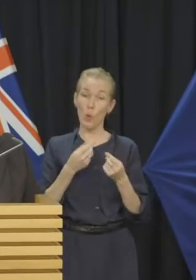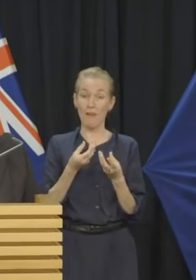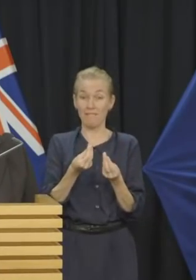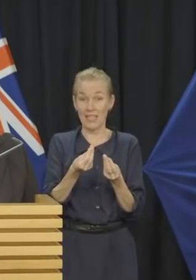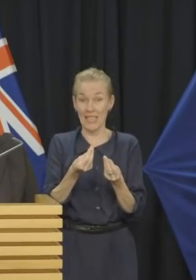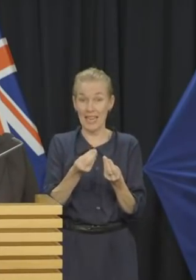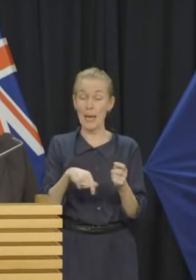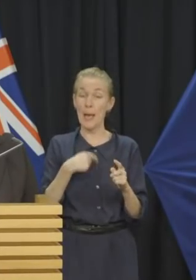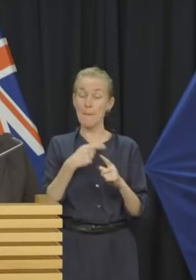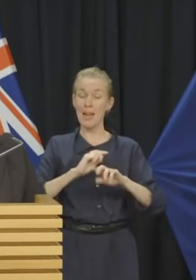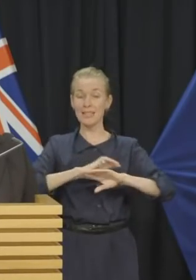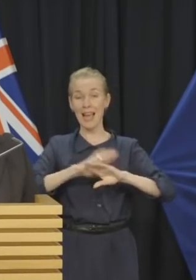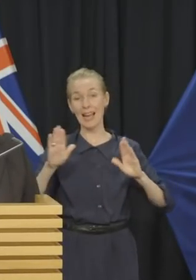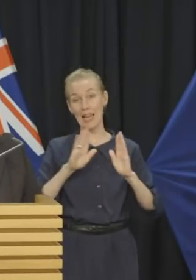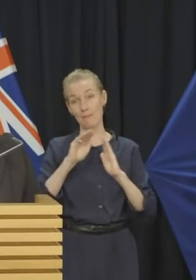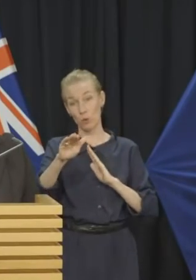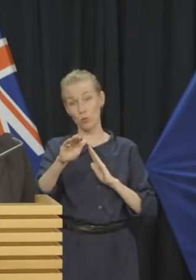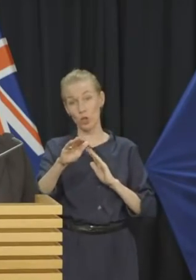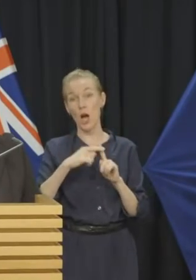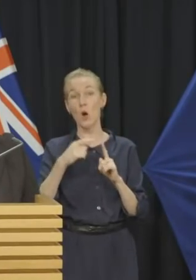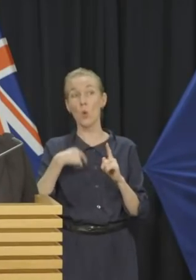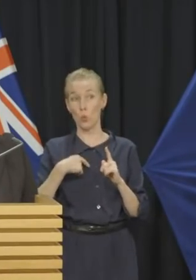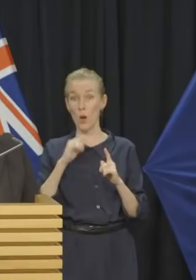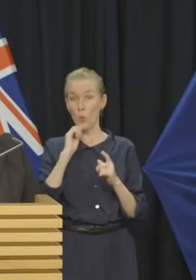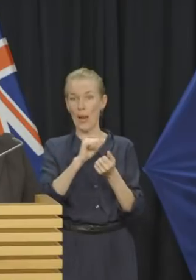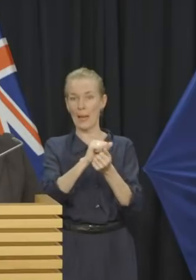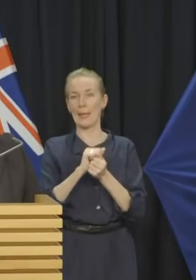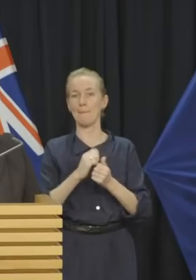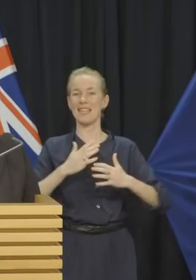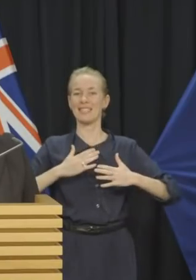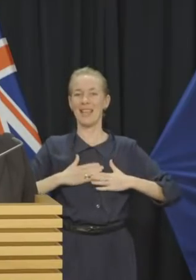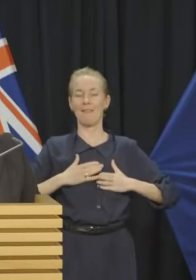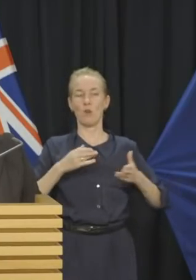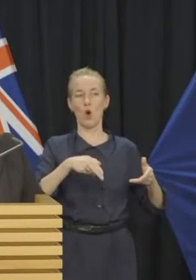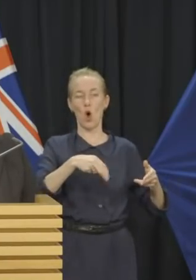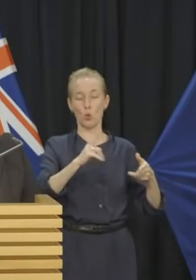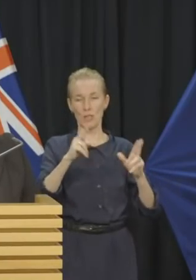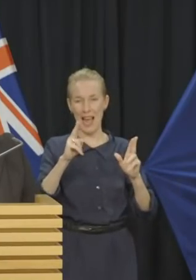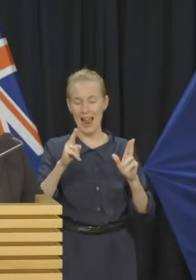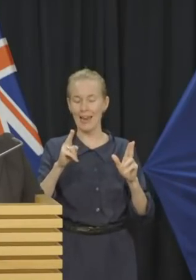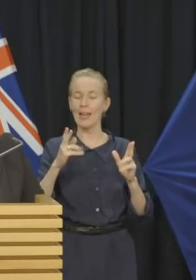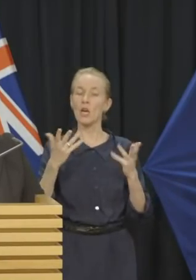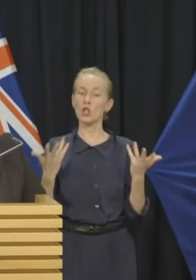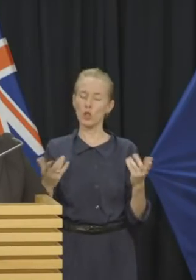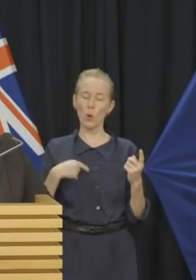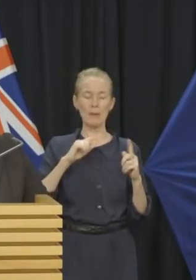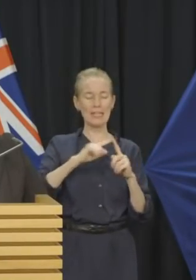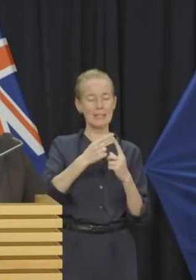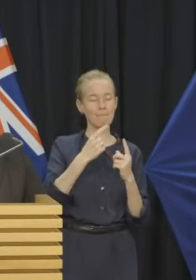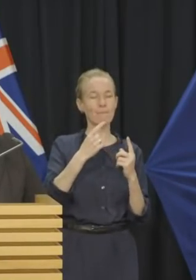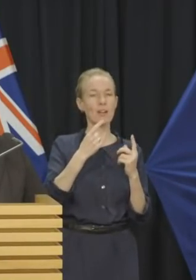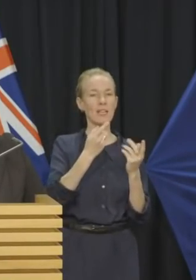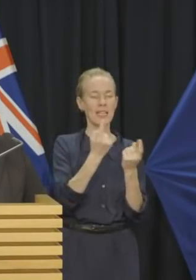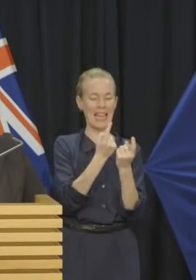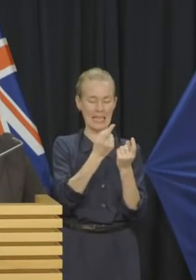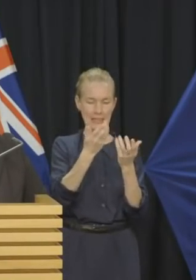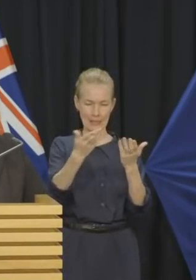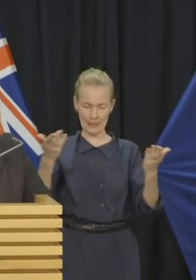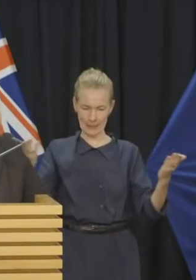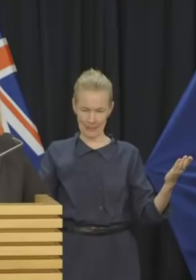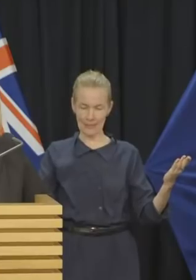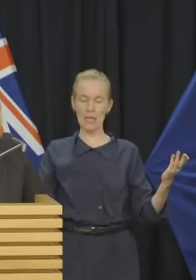the fact that we are going to retain this critical line of defence for New Zealand, I land very much from both a legal and a